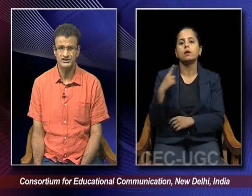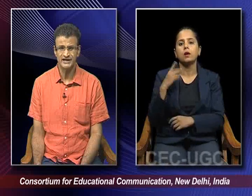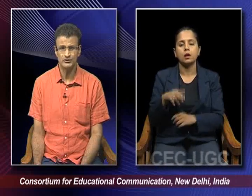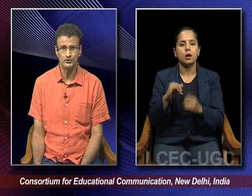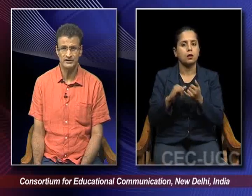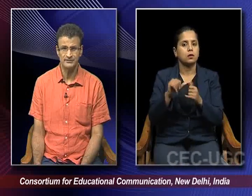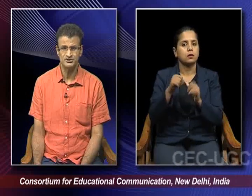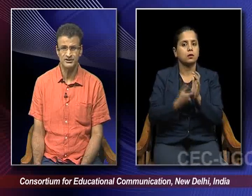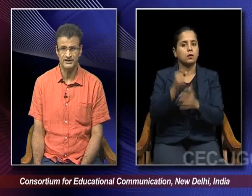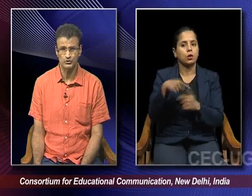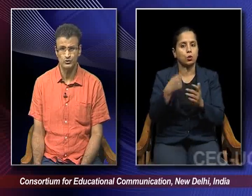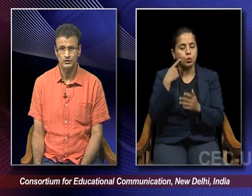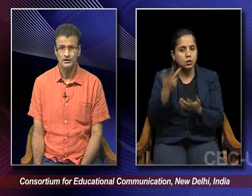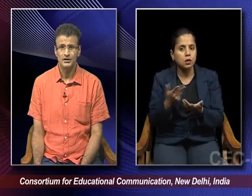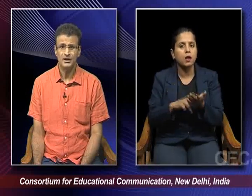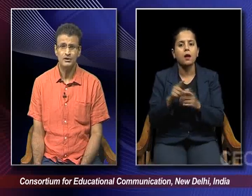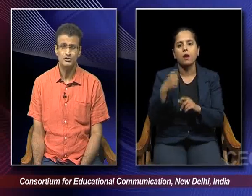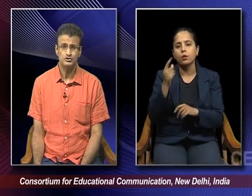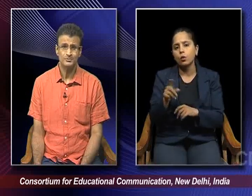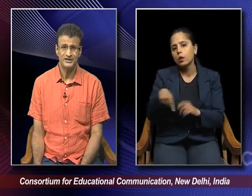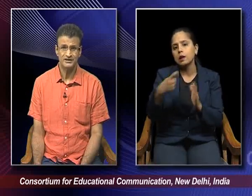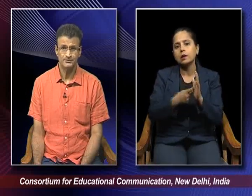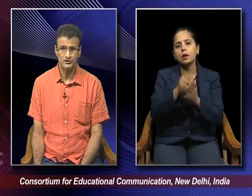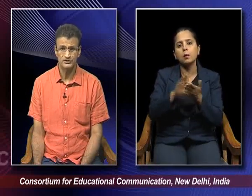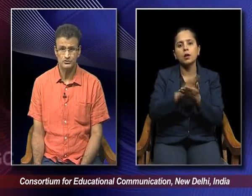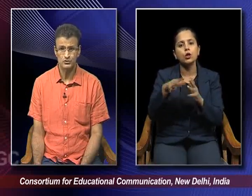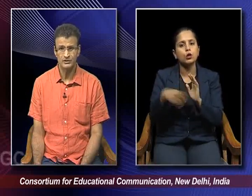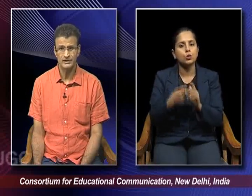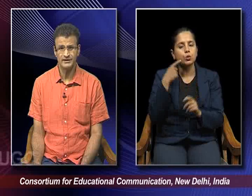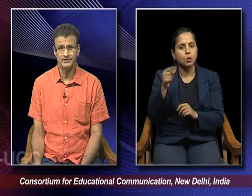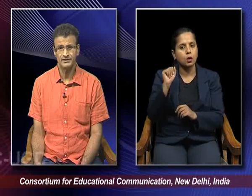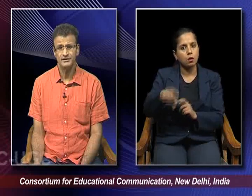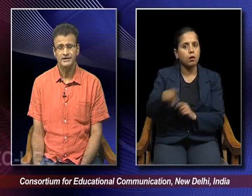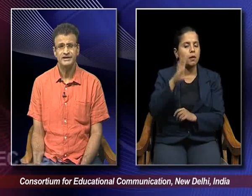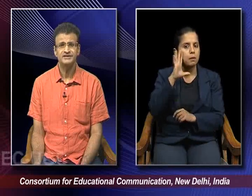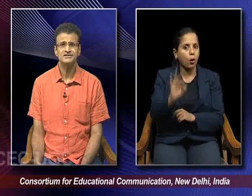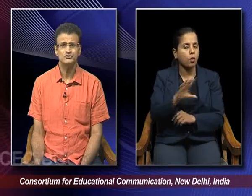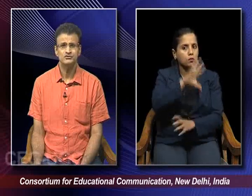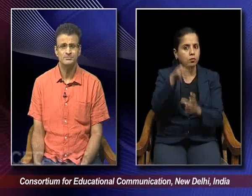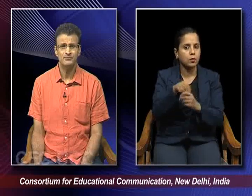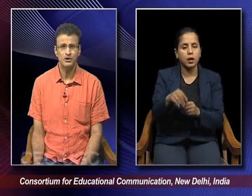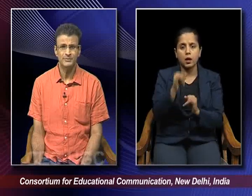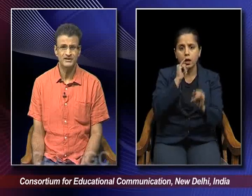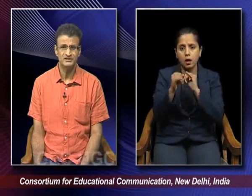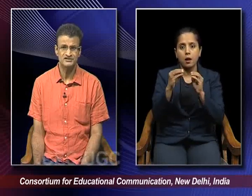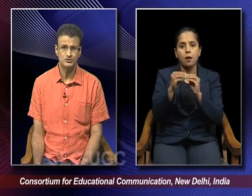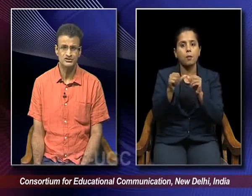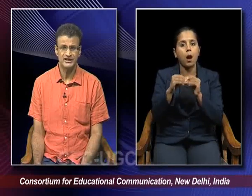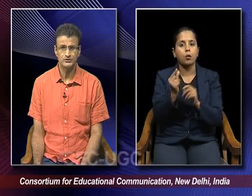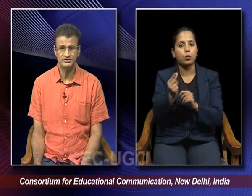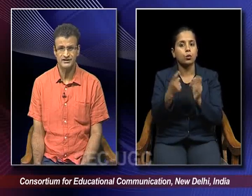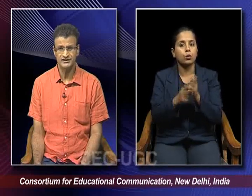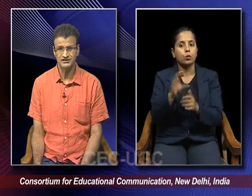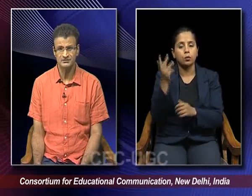Sarojini Naidu and Rameshwari Nehru, how they also played an important role. And in an interview with Babu Rao Patel, Sarojini